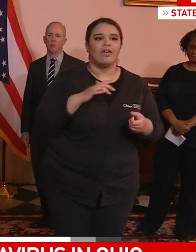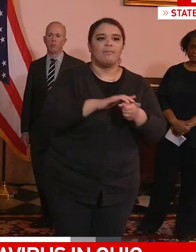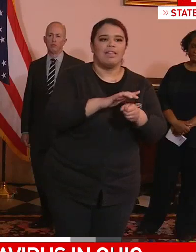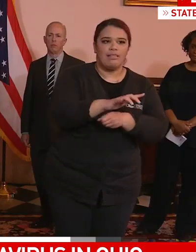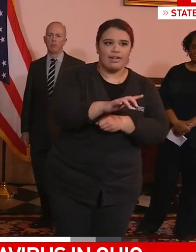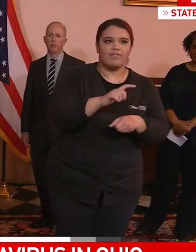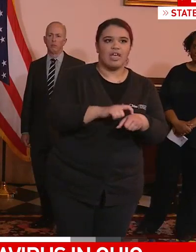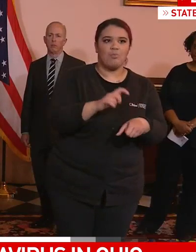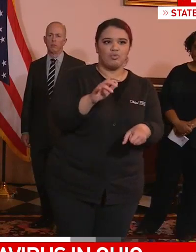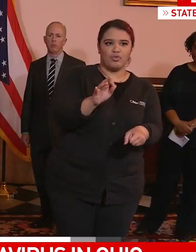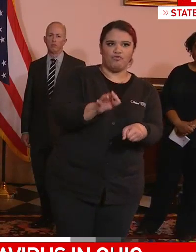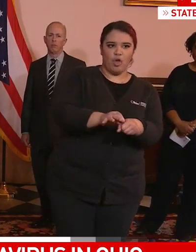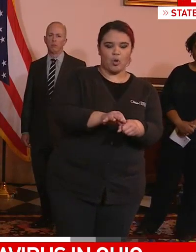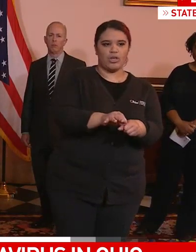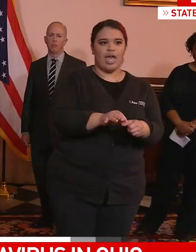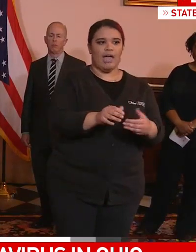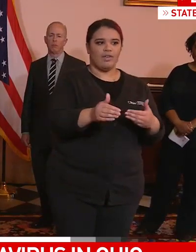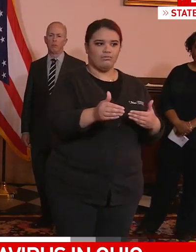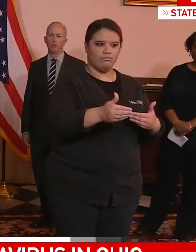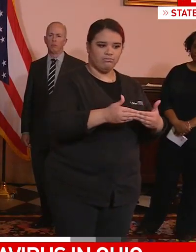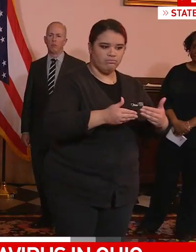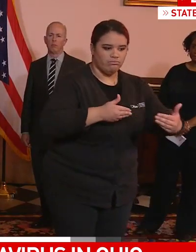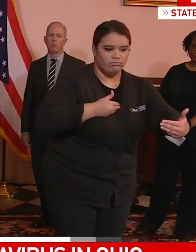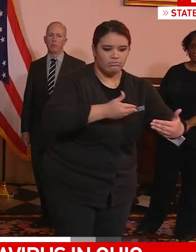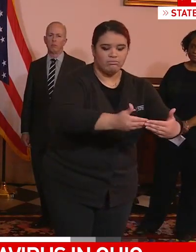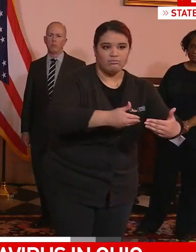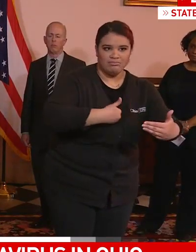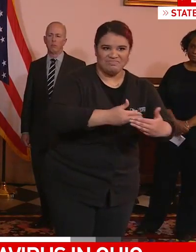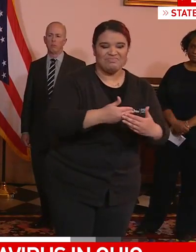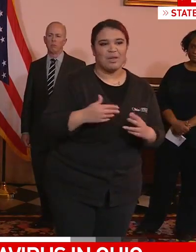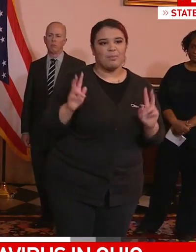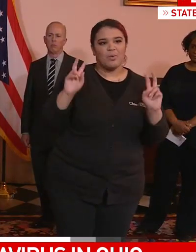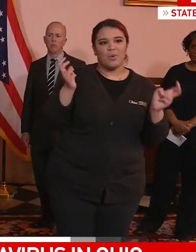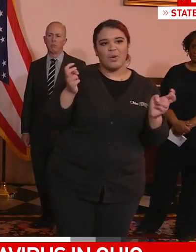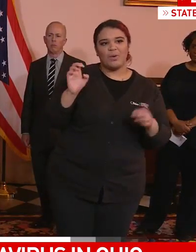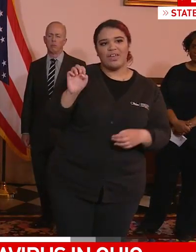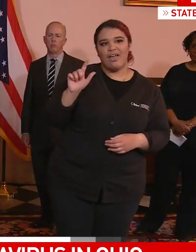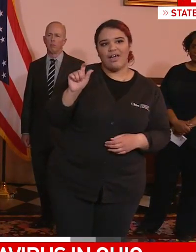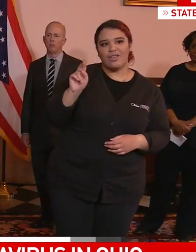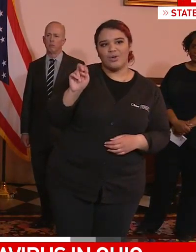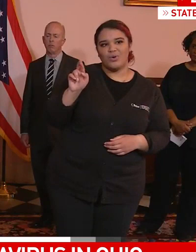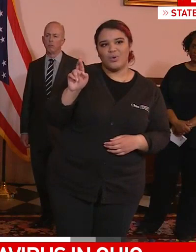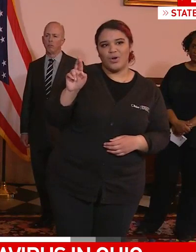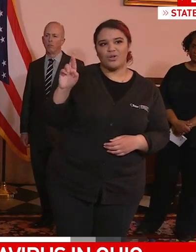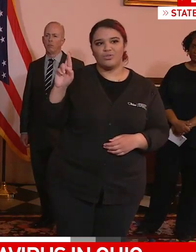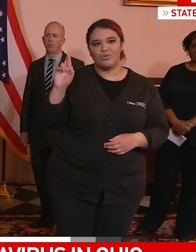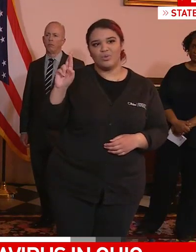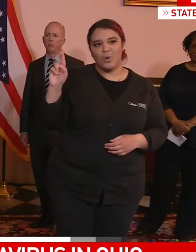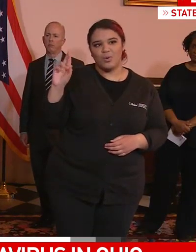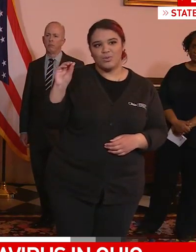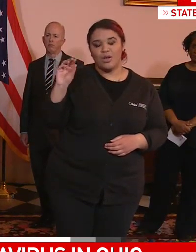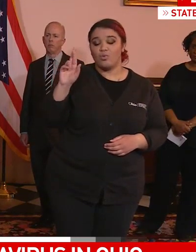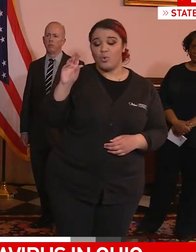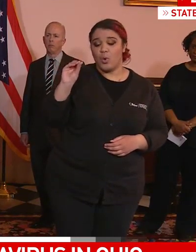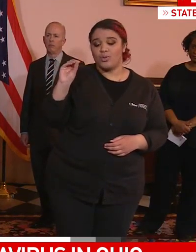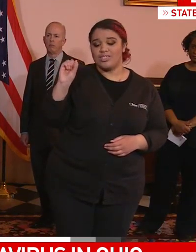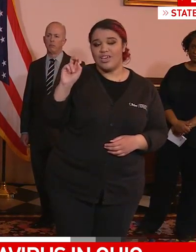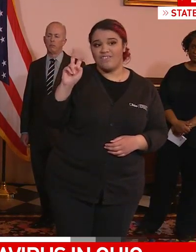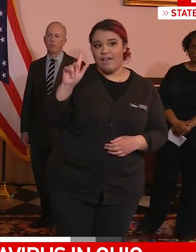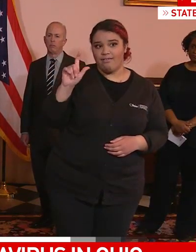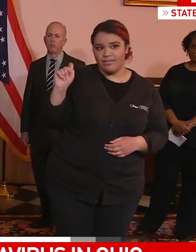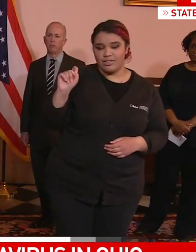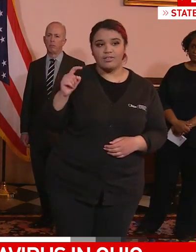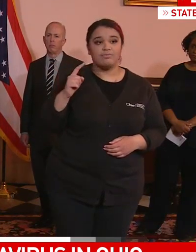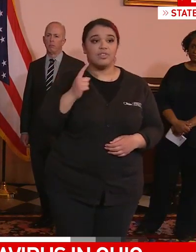circumstances. To quote Eleanor Roosevelt, as she talked about World War II, she said, this is